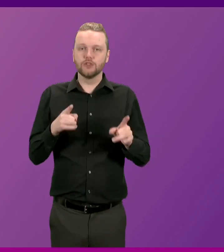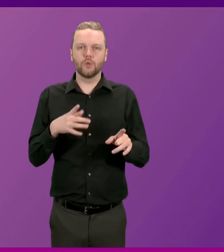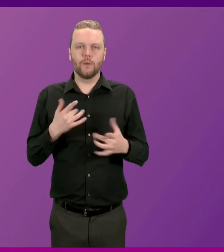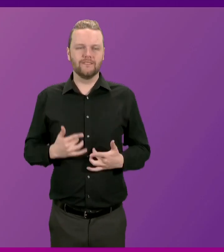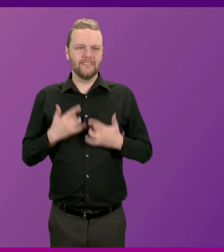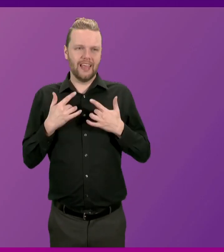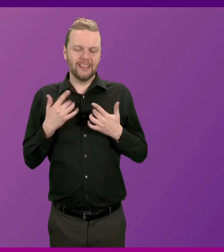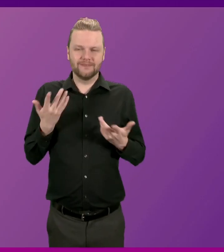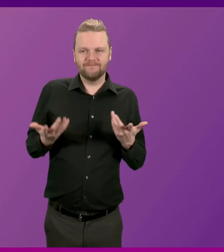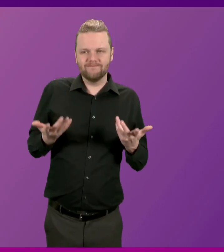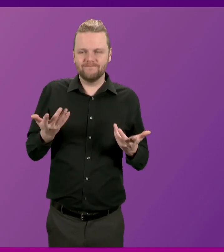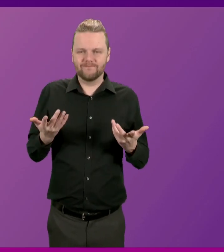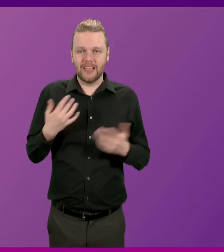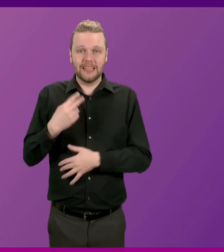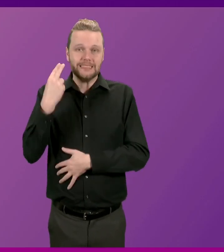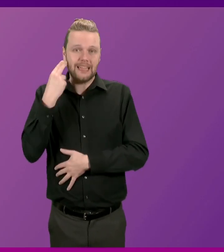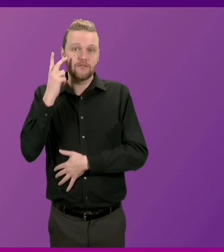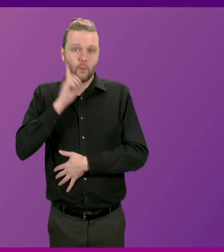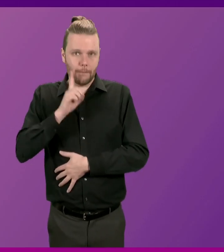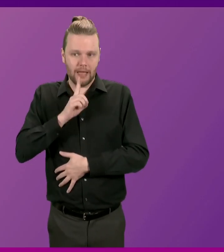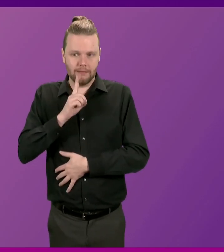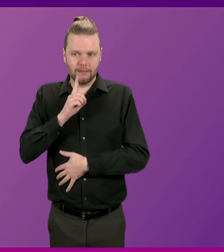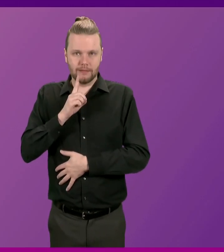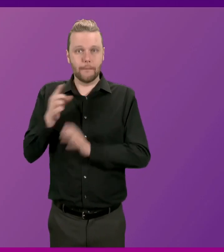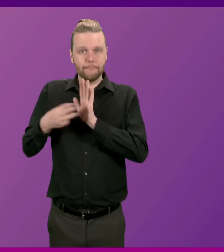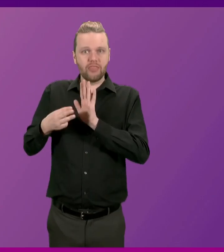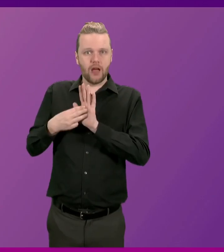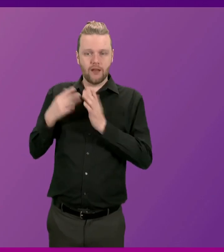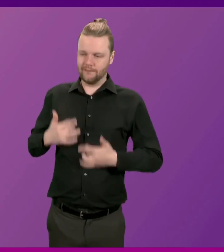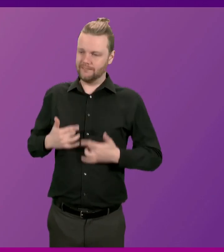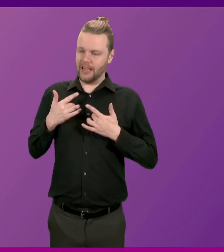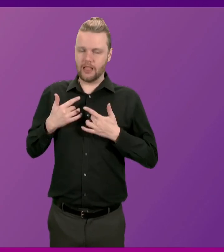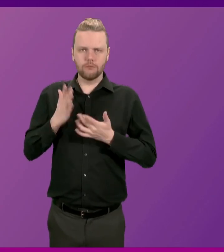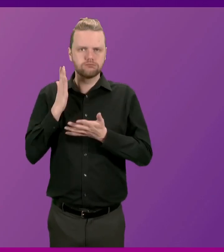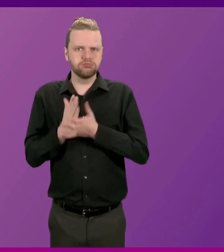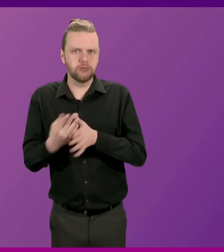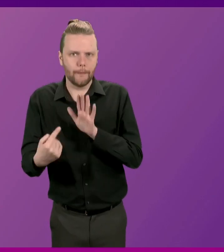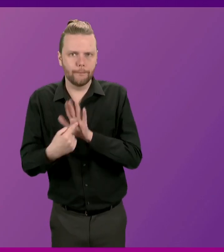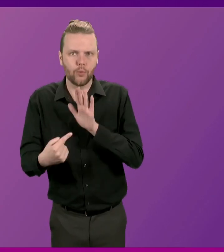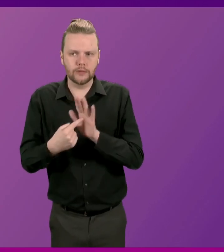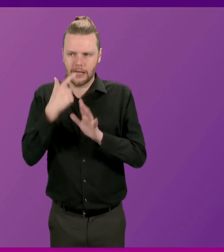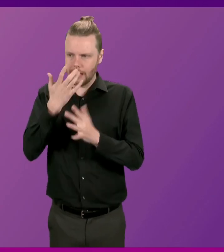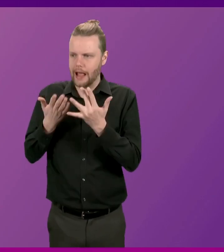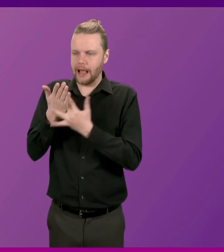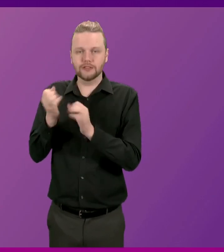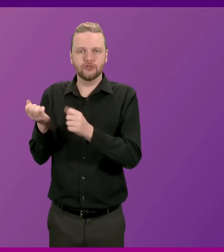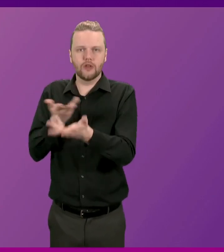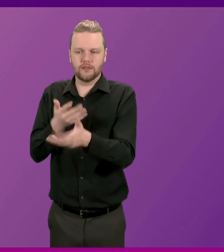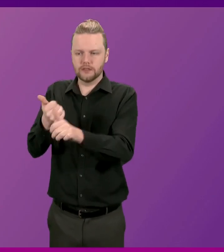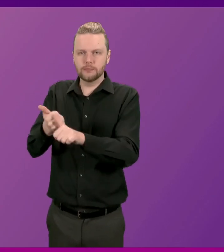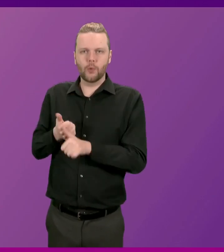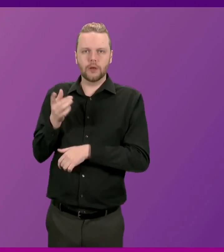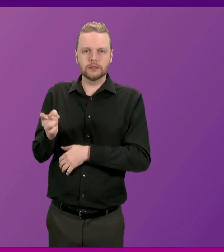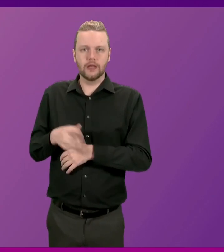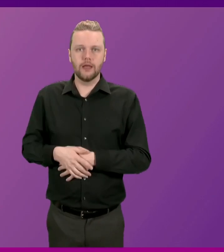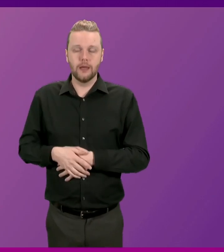lack that deaf women as mothers felt it was really difficult to access services for support, and partly that's